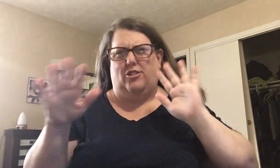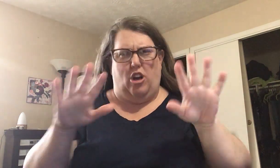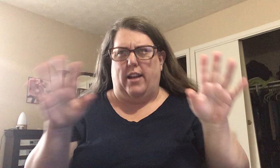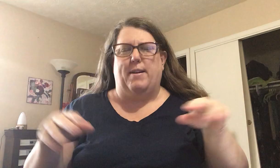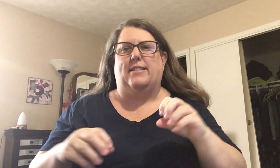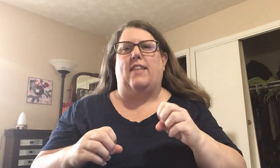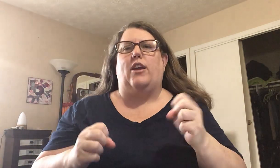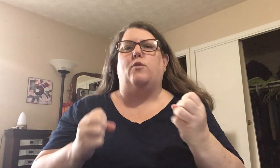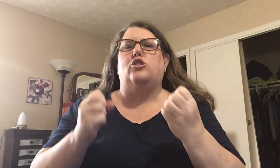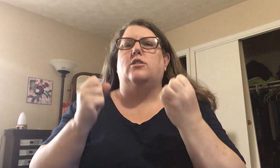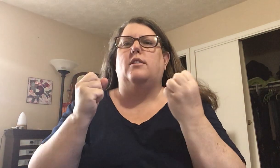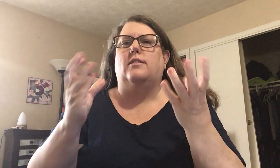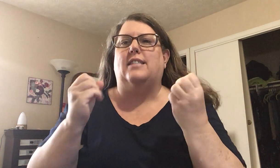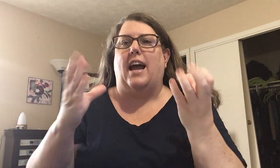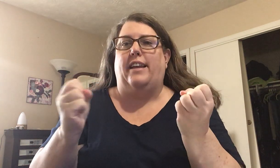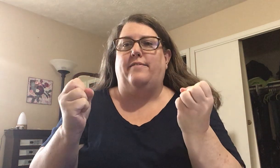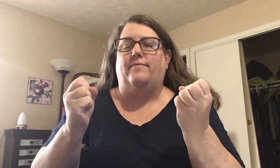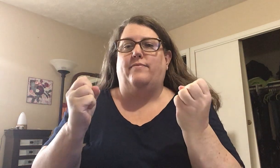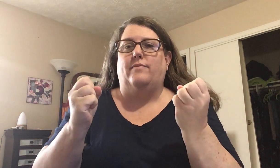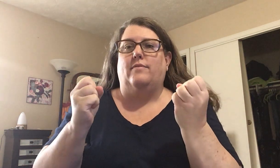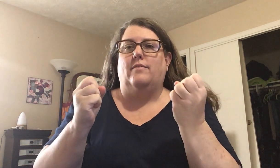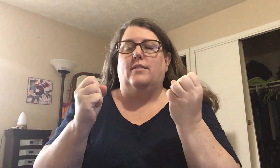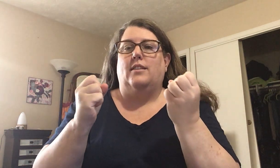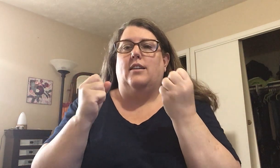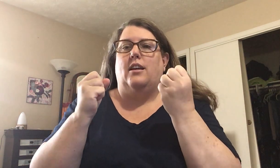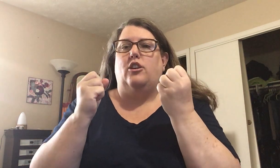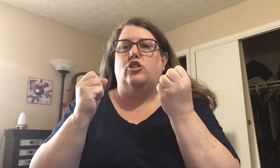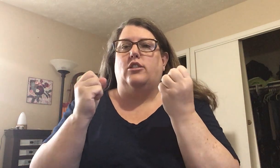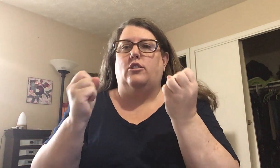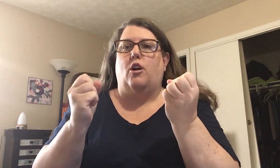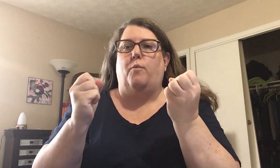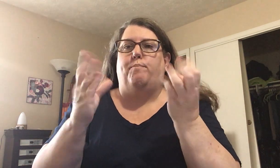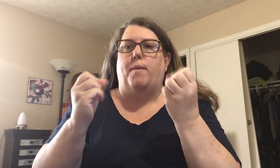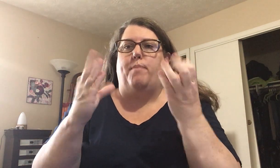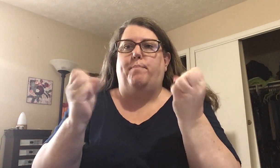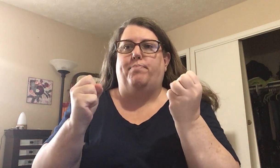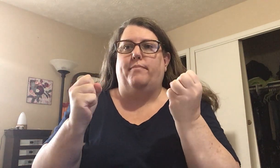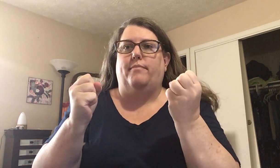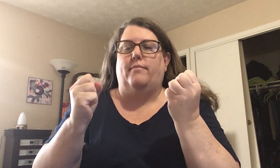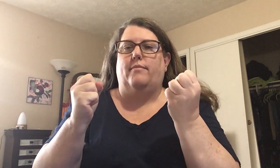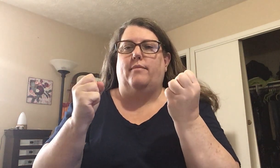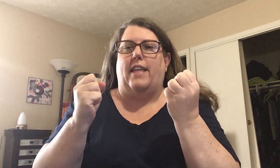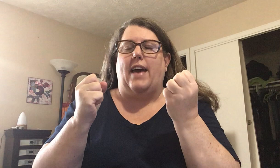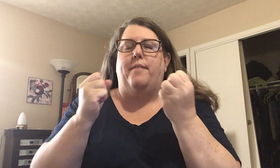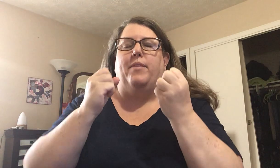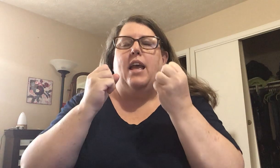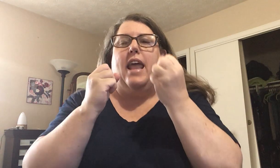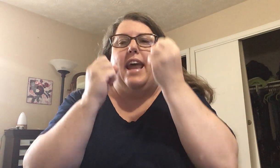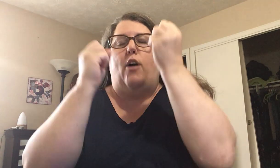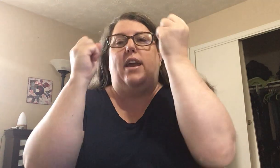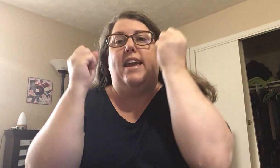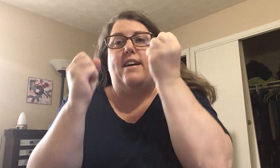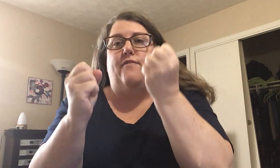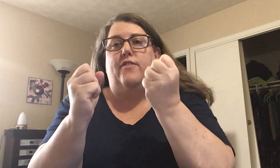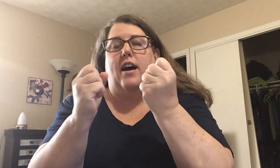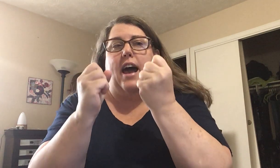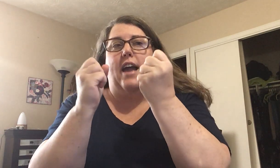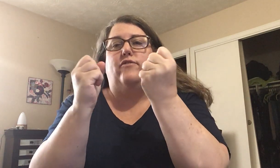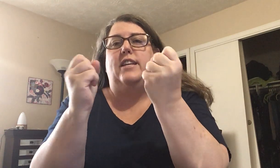talking about sign language, sign. You just go bump, bump, like that. Now, if I have seen